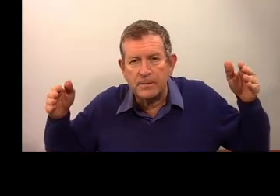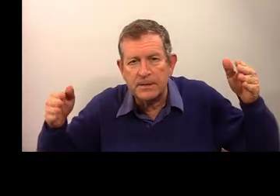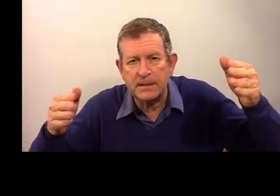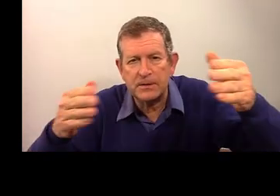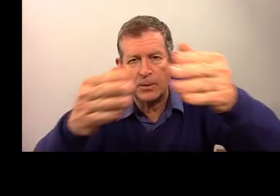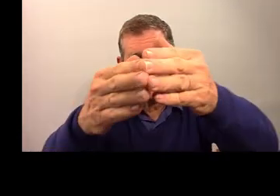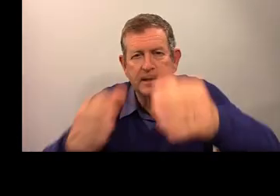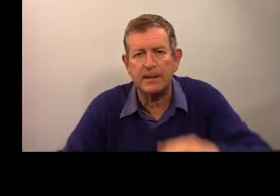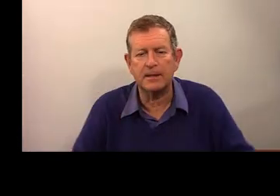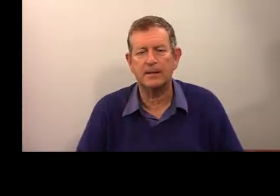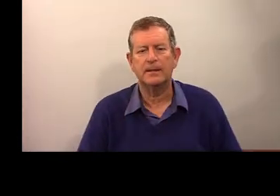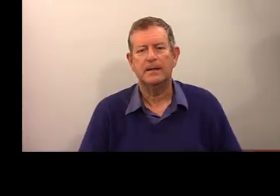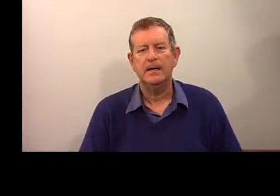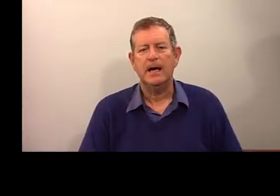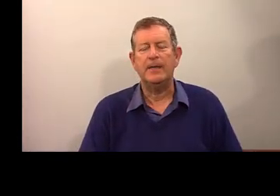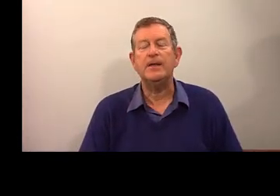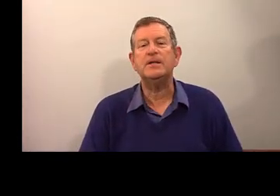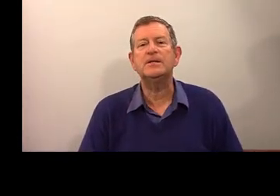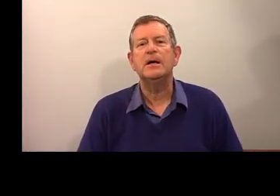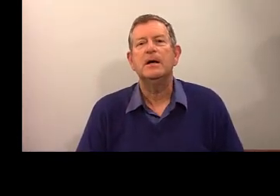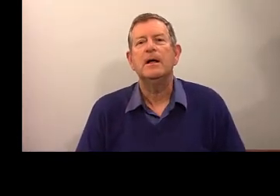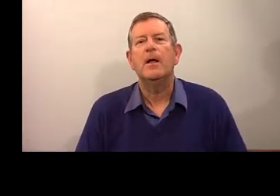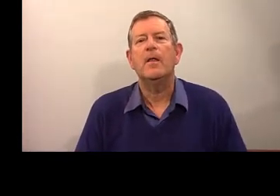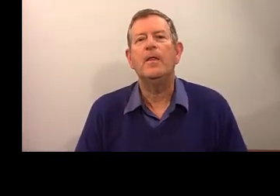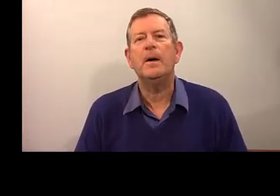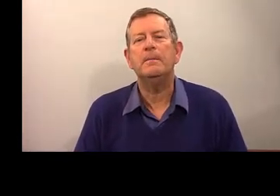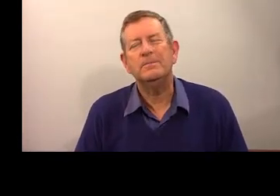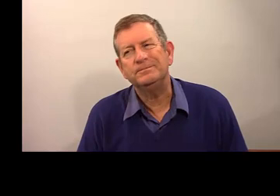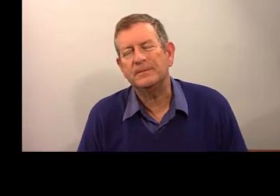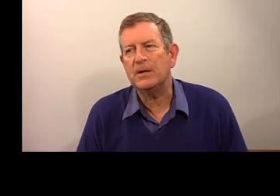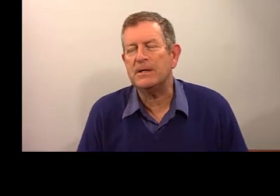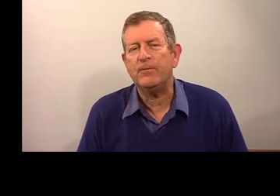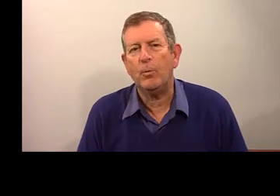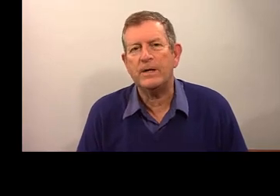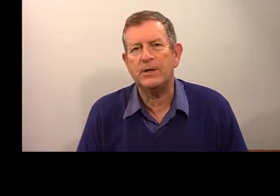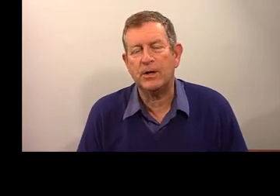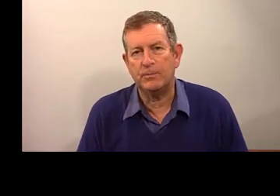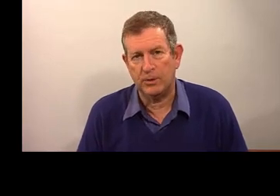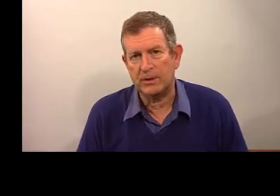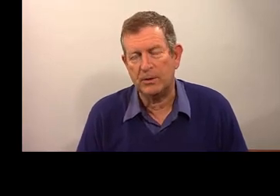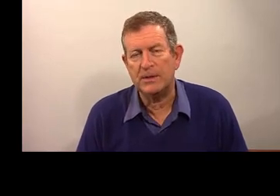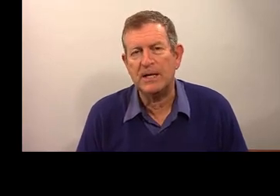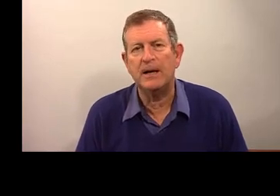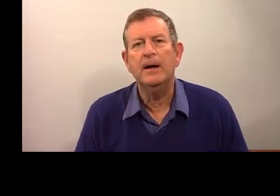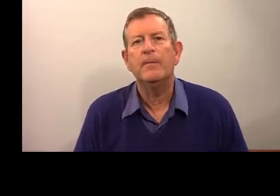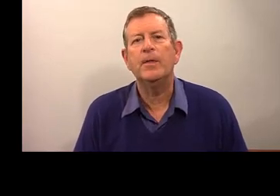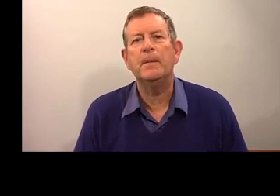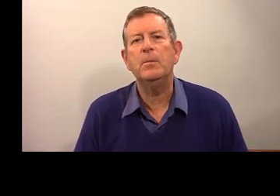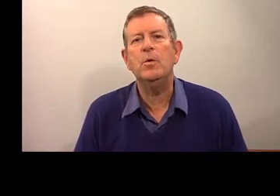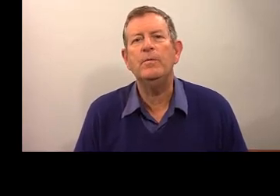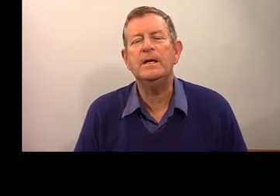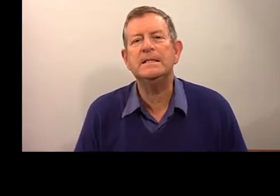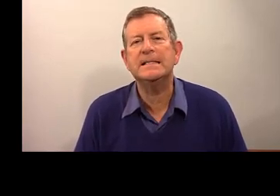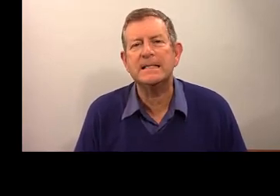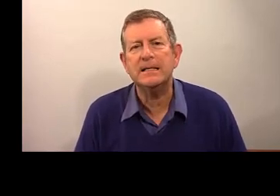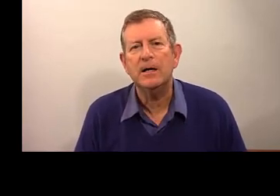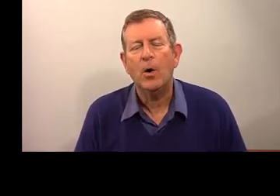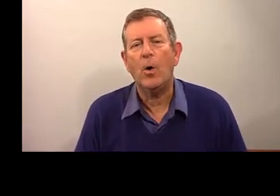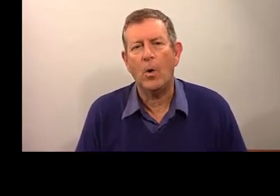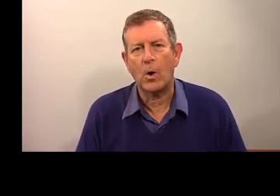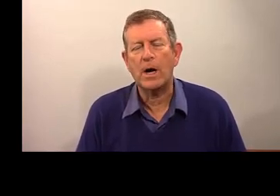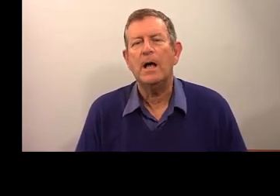Right here comes this, the word right there. And this is there are different ways that this could be said. The